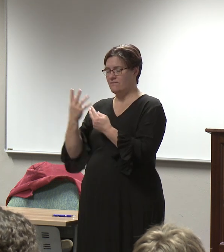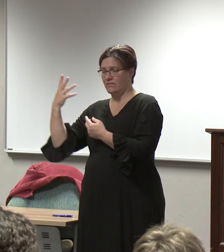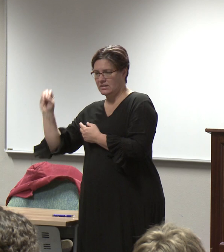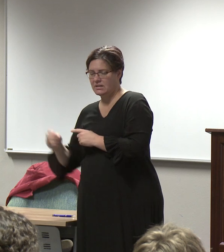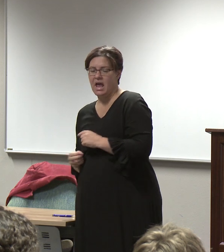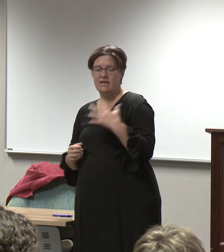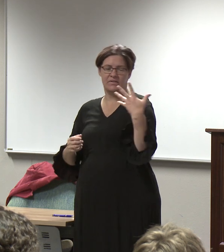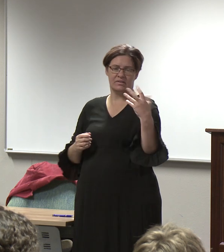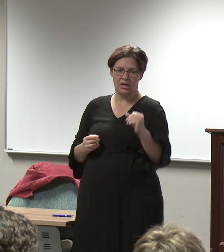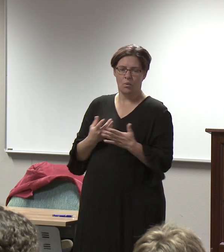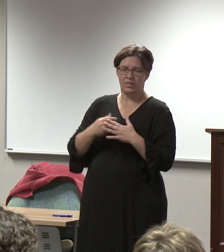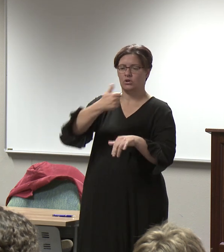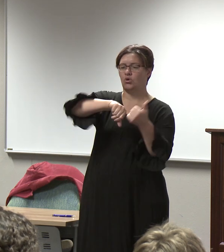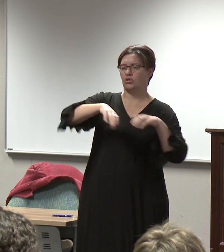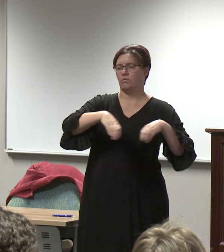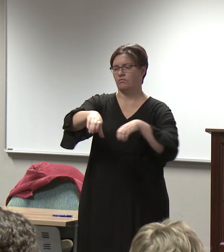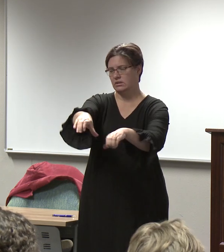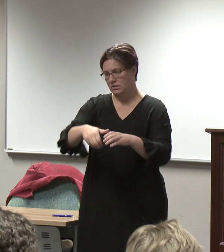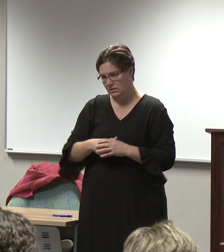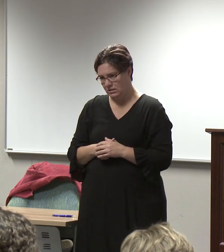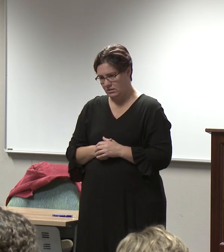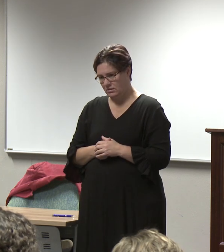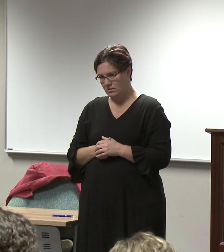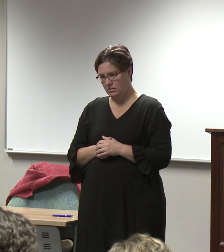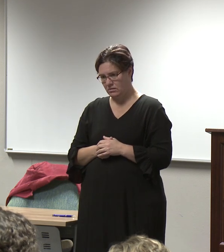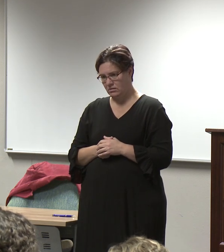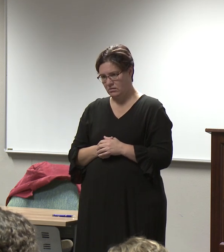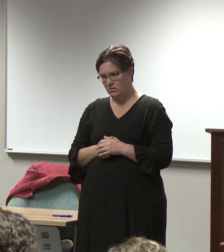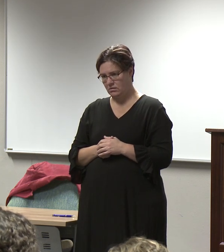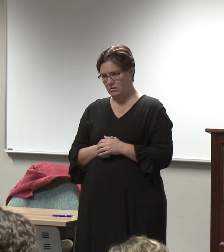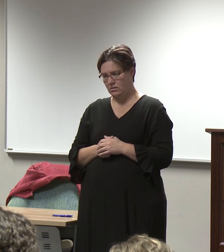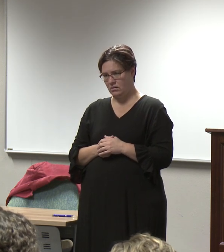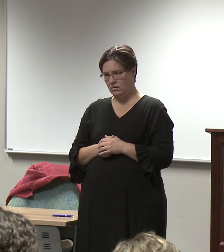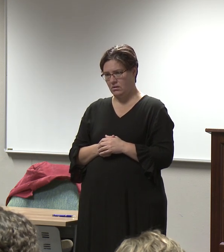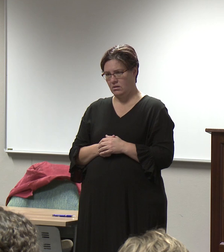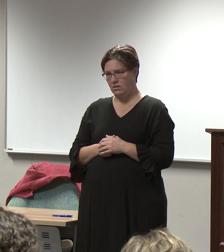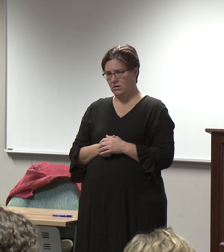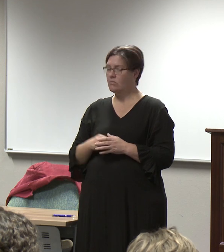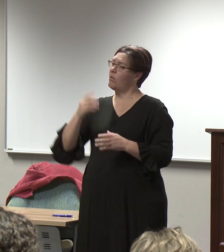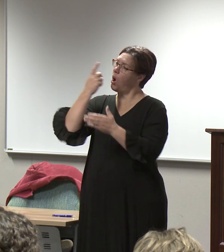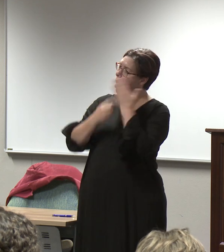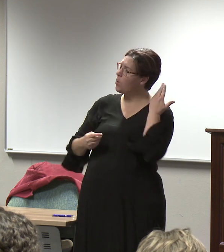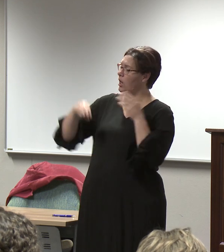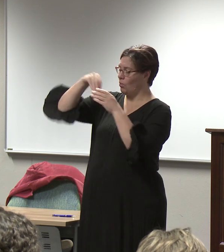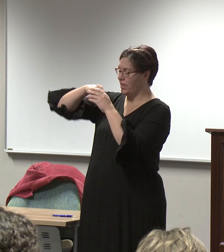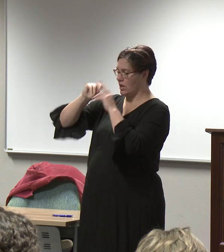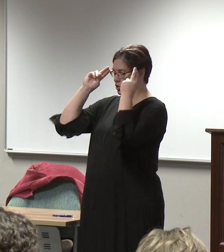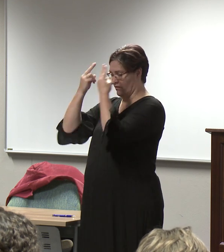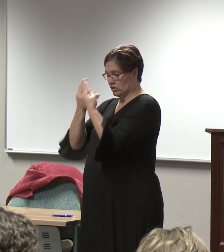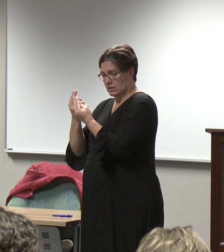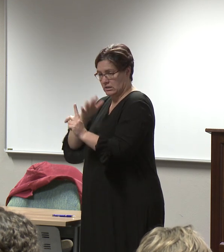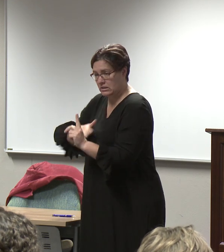50% of my time with social movements. If I were just within my university and these